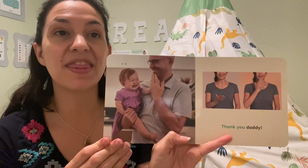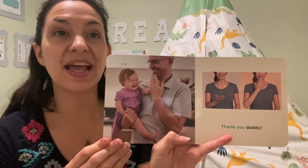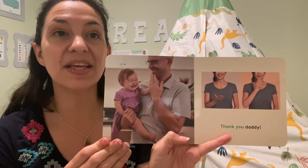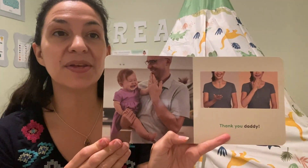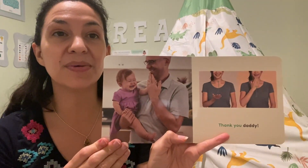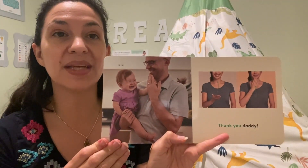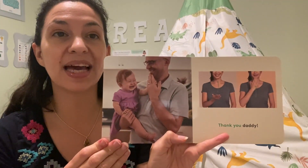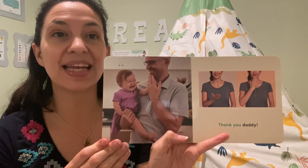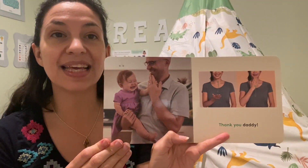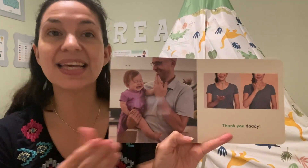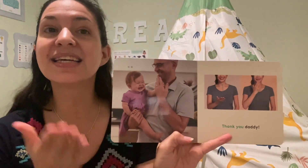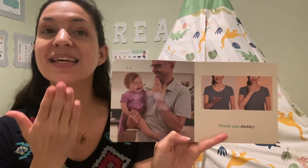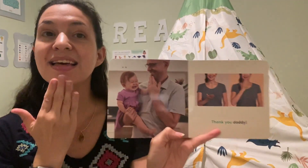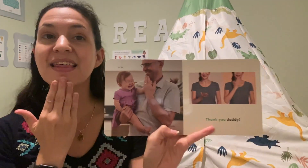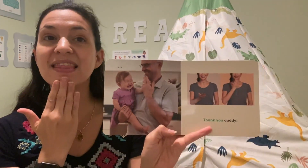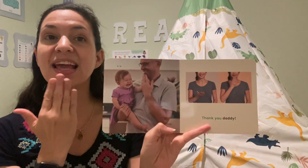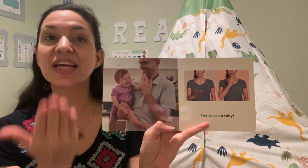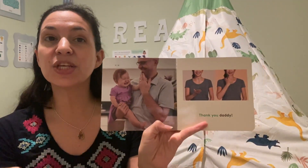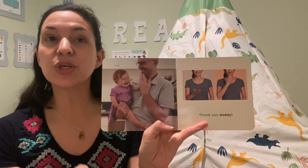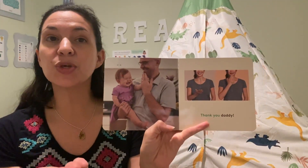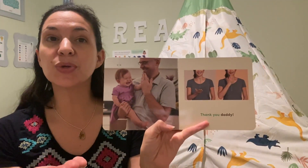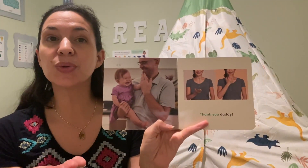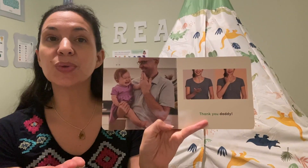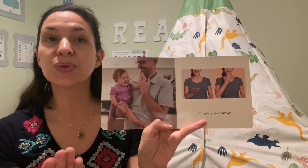Thank you, Daddy. Thank you.